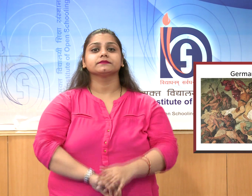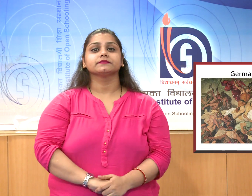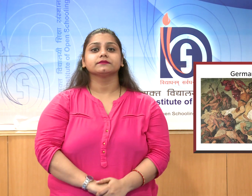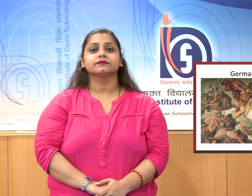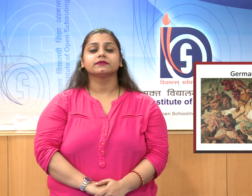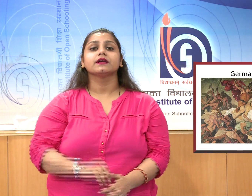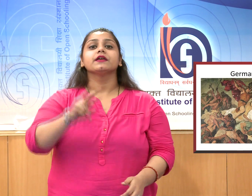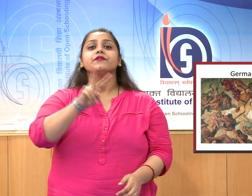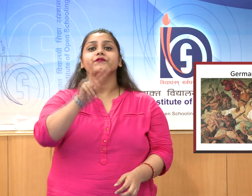Visigoths,